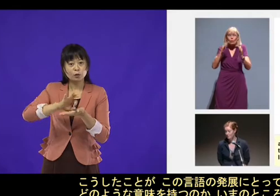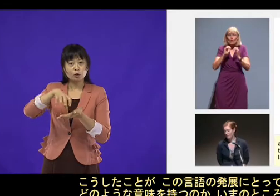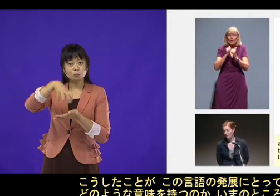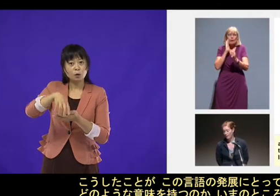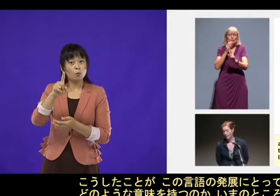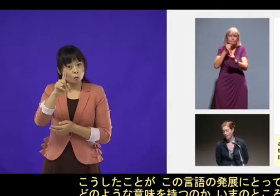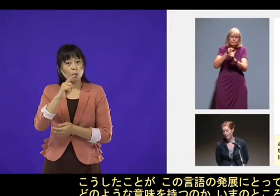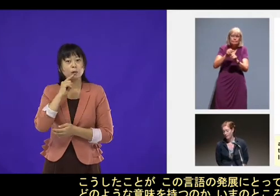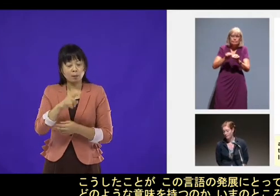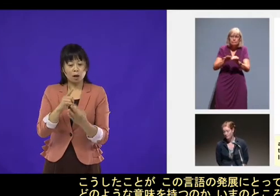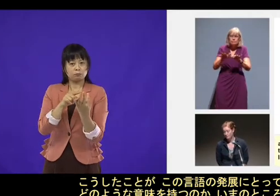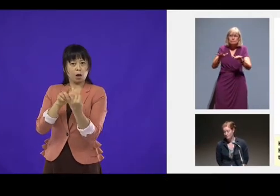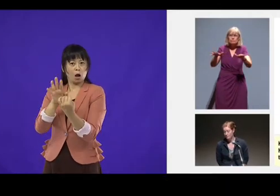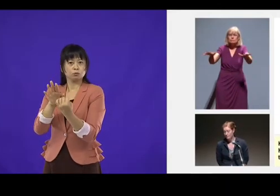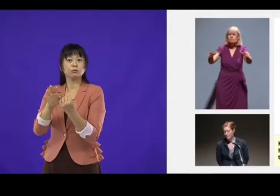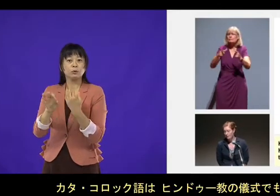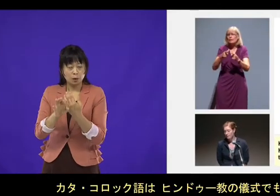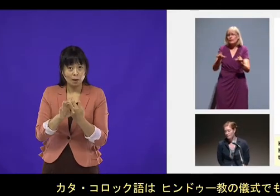language.